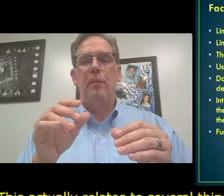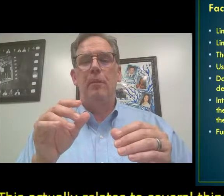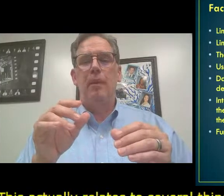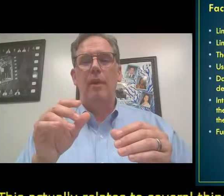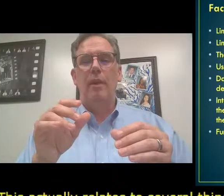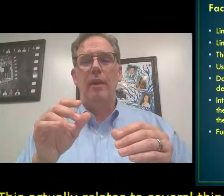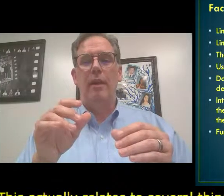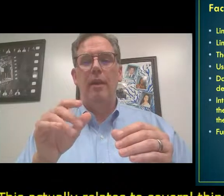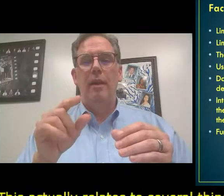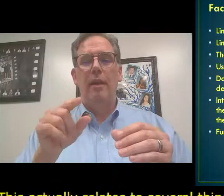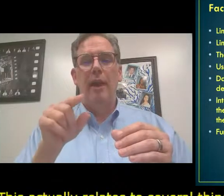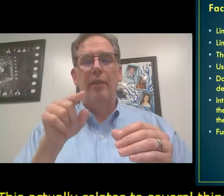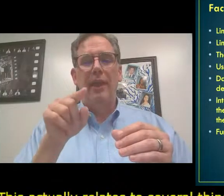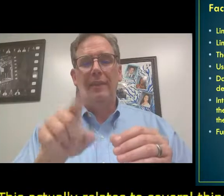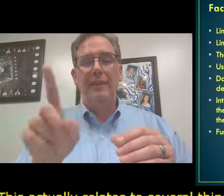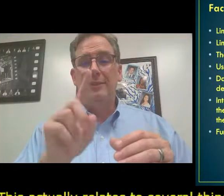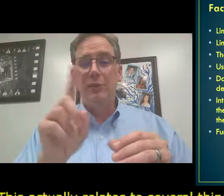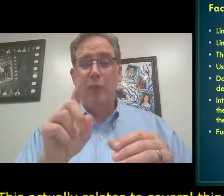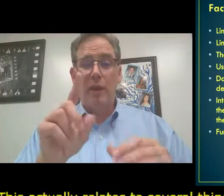needs?